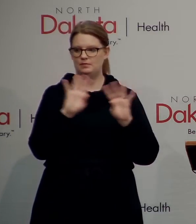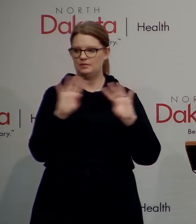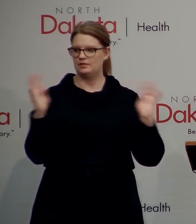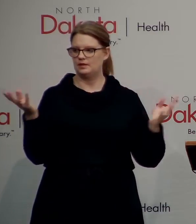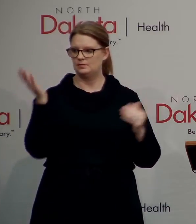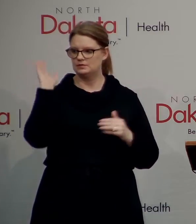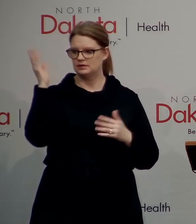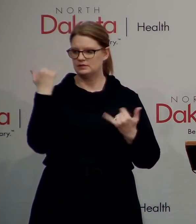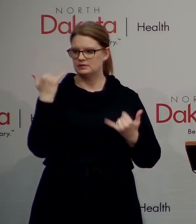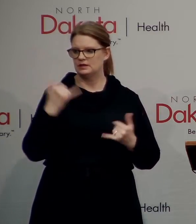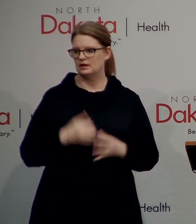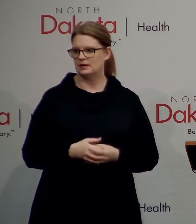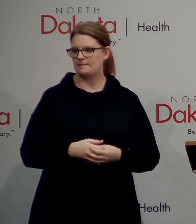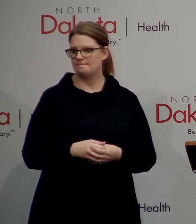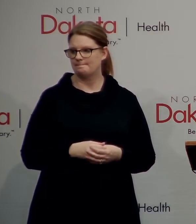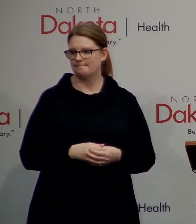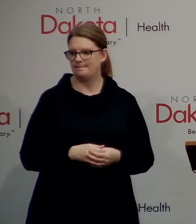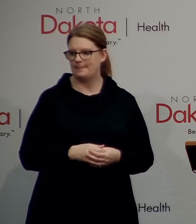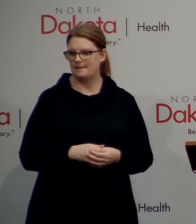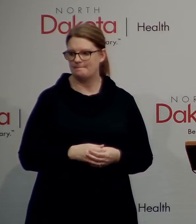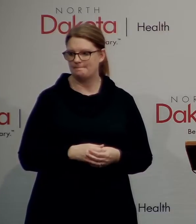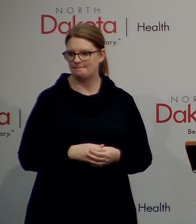today.